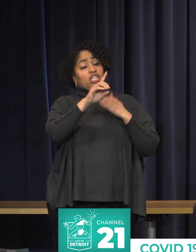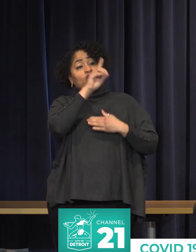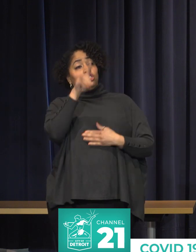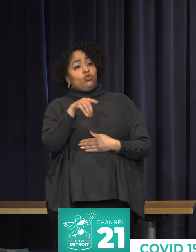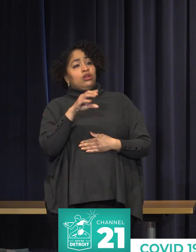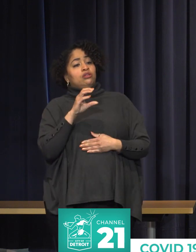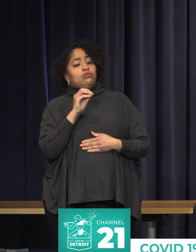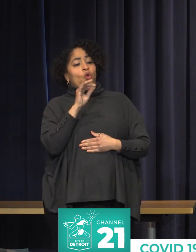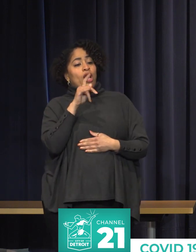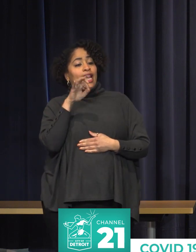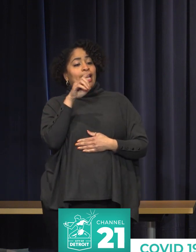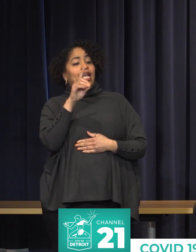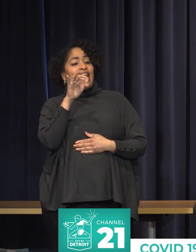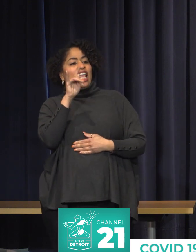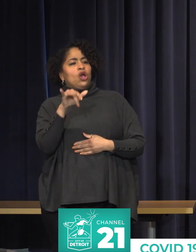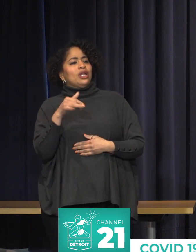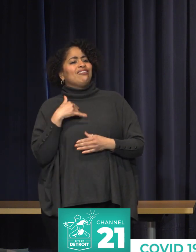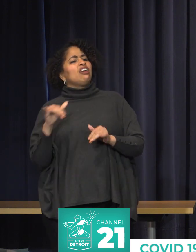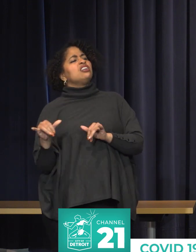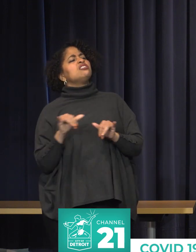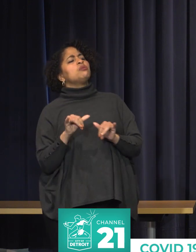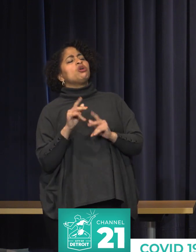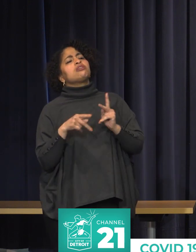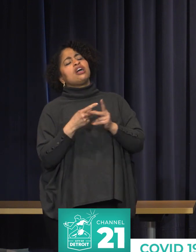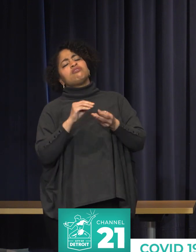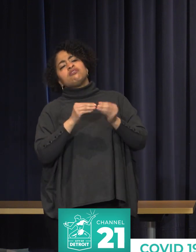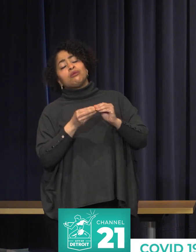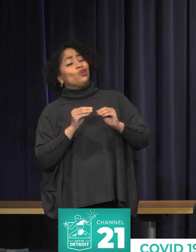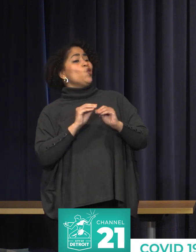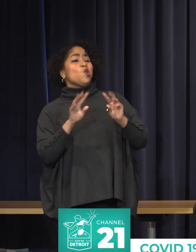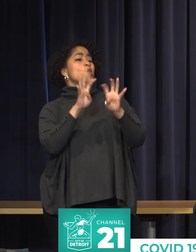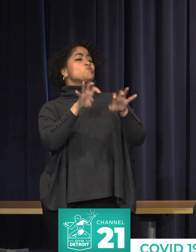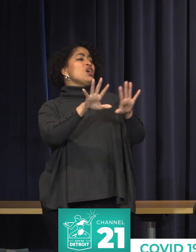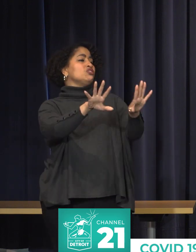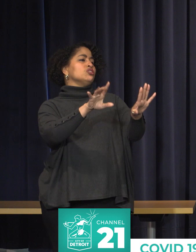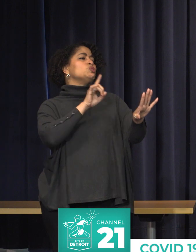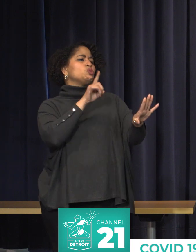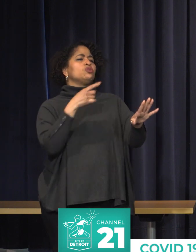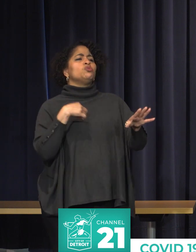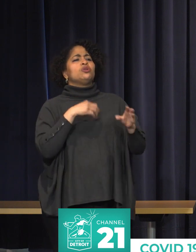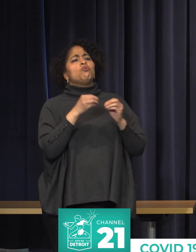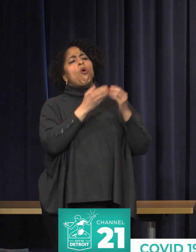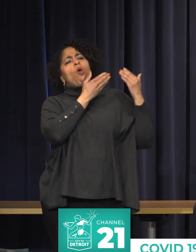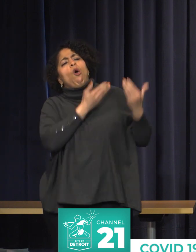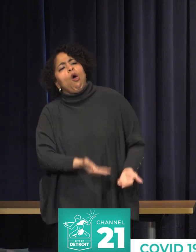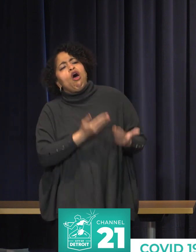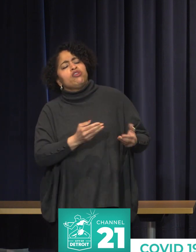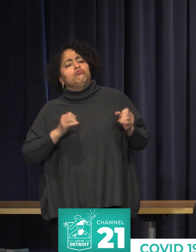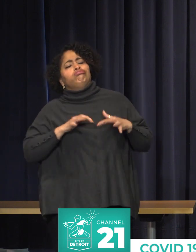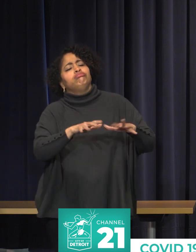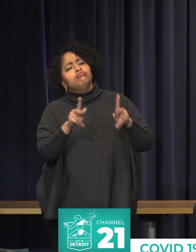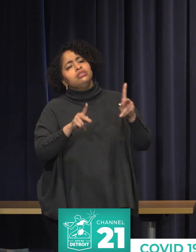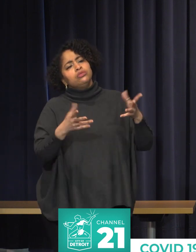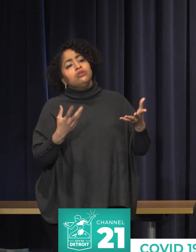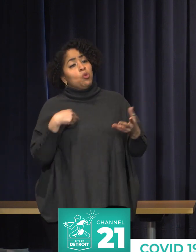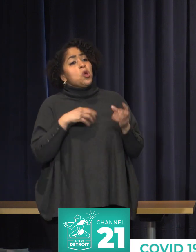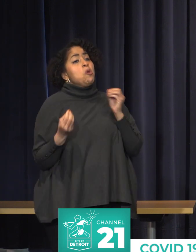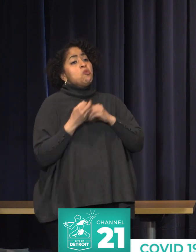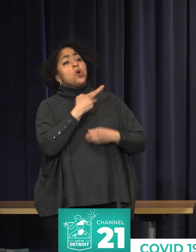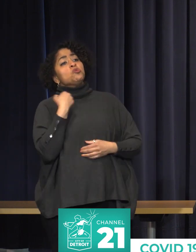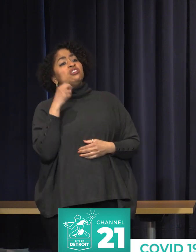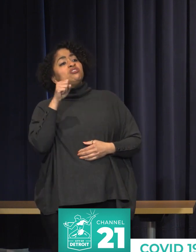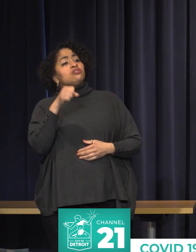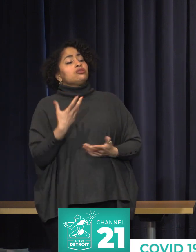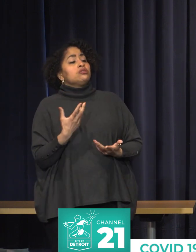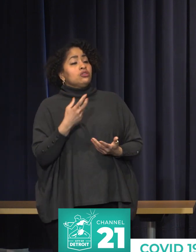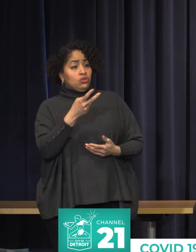similar numbers in a number of regards. But there's no question that we have more density and we're more at risk. You're also